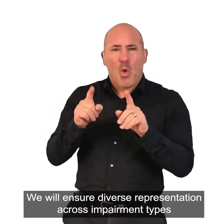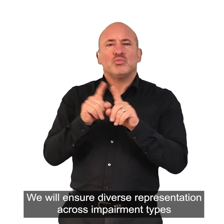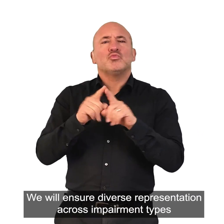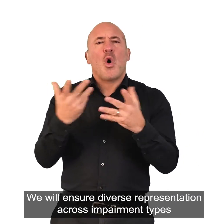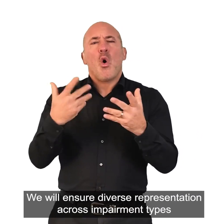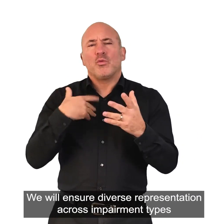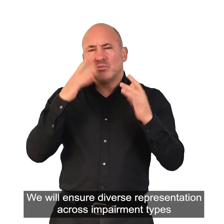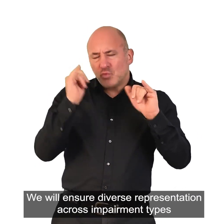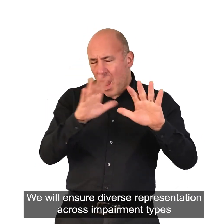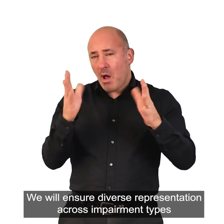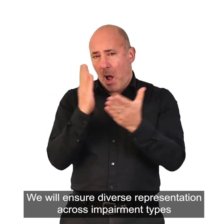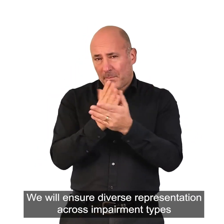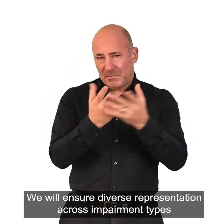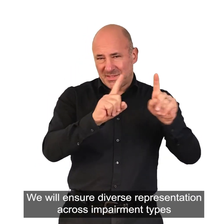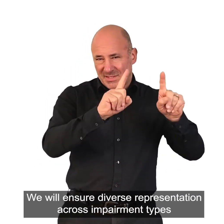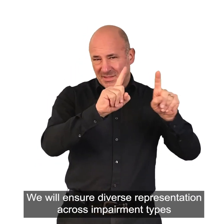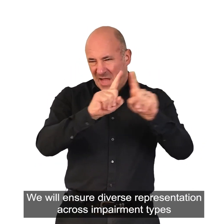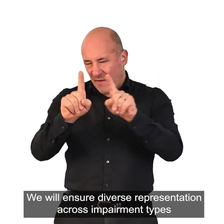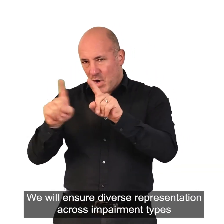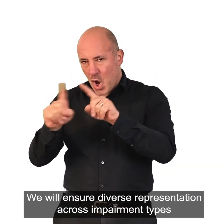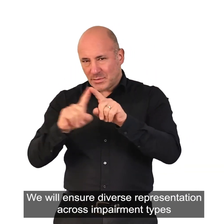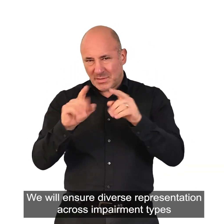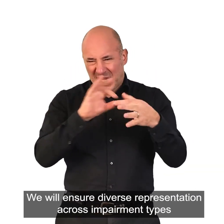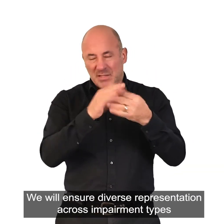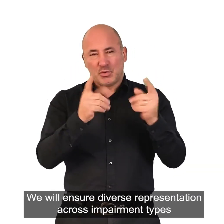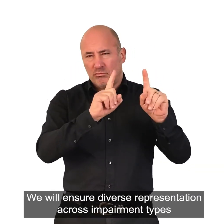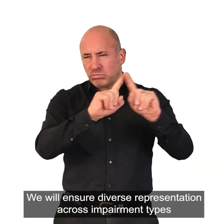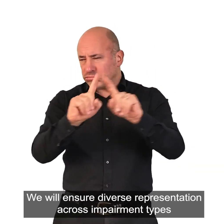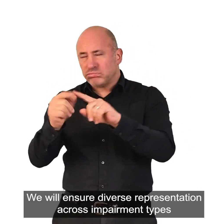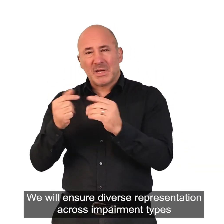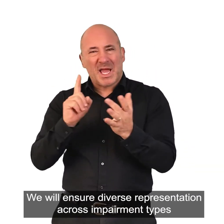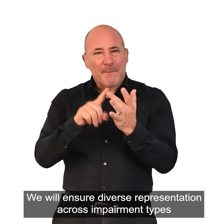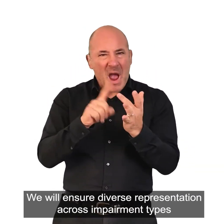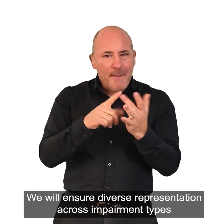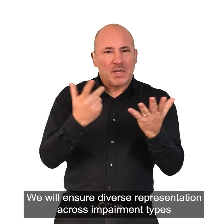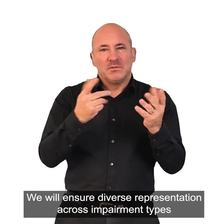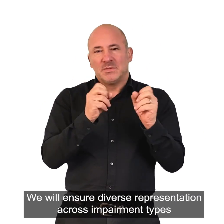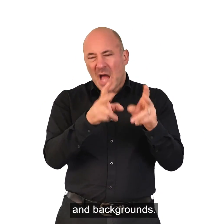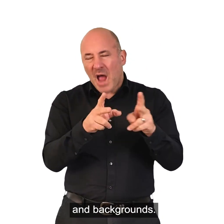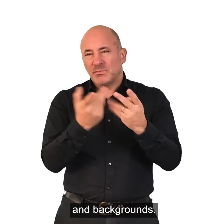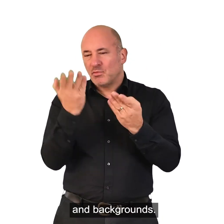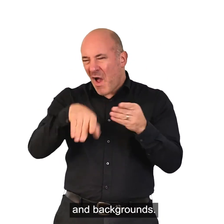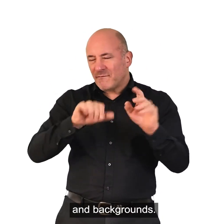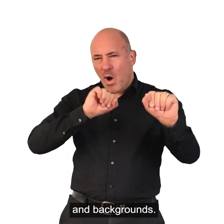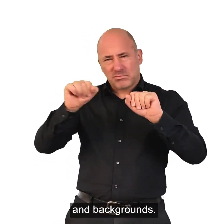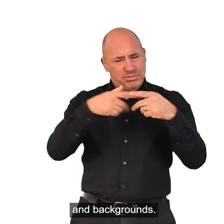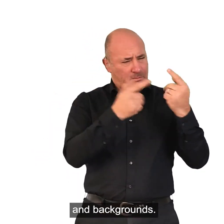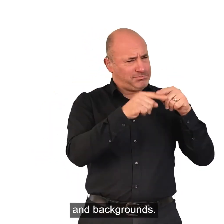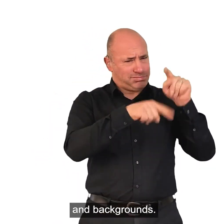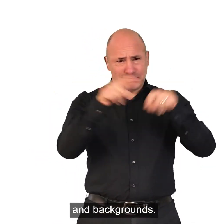office. We will ensure diverse representation across impairment types and backgrounds.